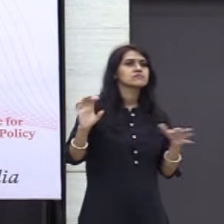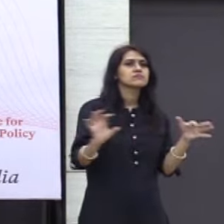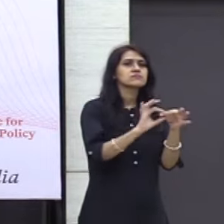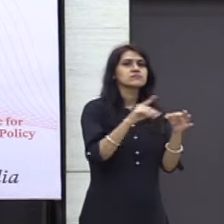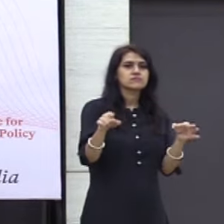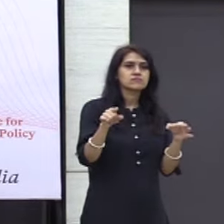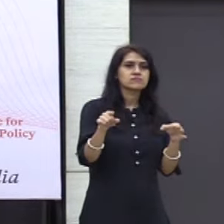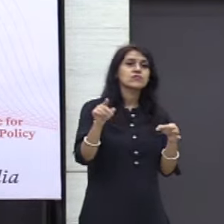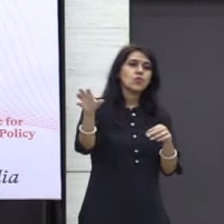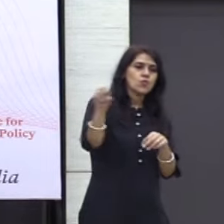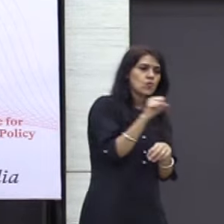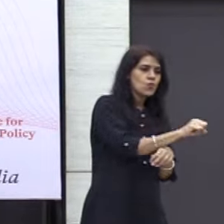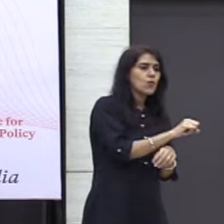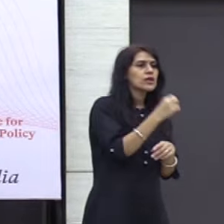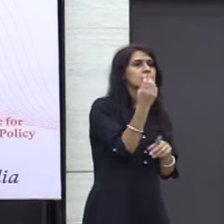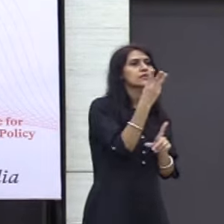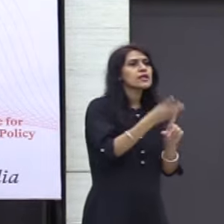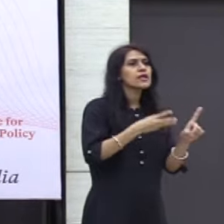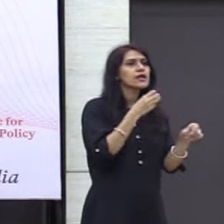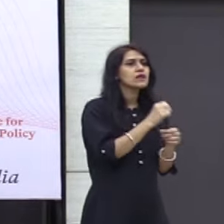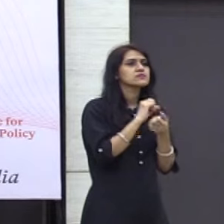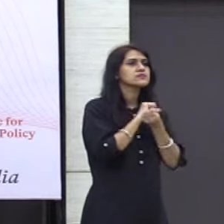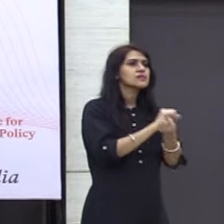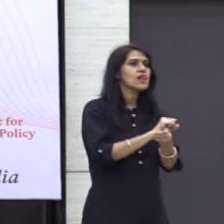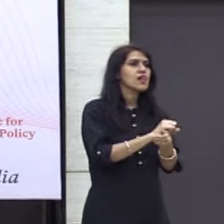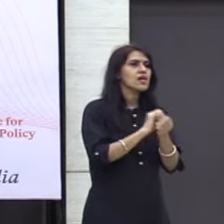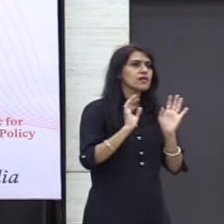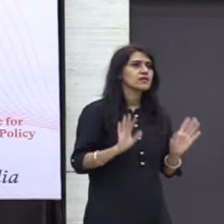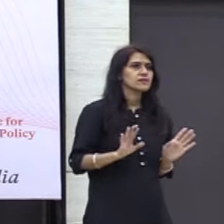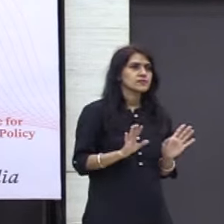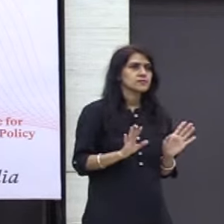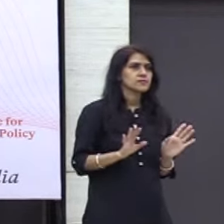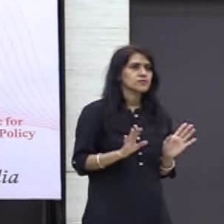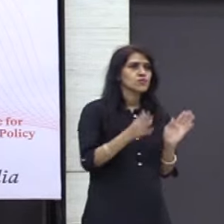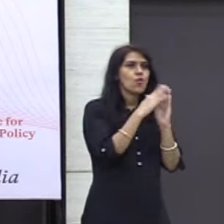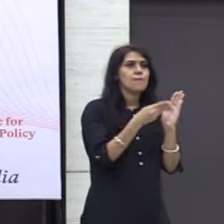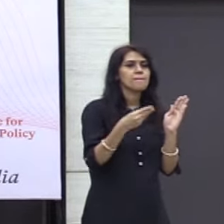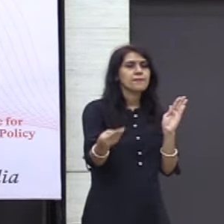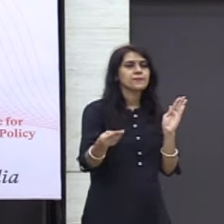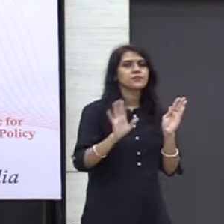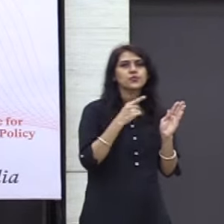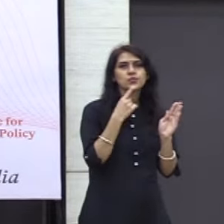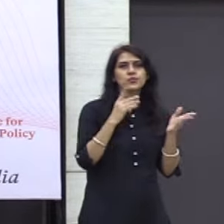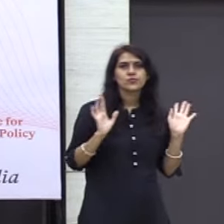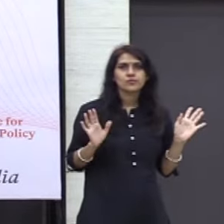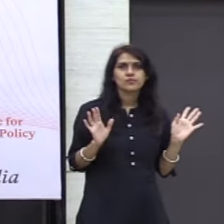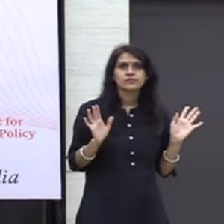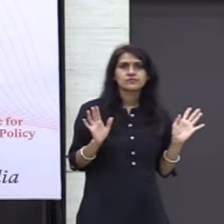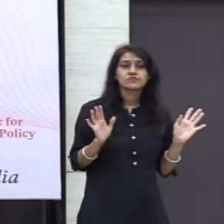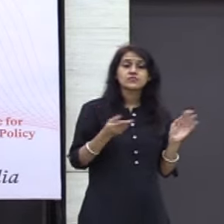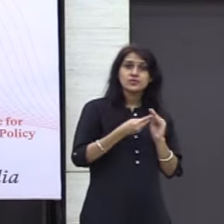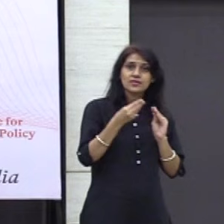will also get at least 3 years imprisonment. So if you provide